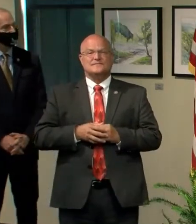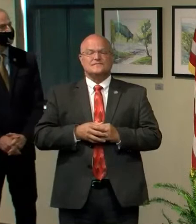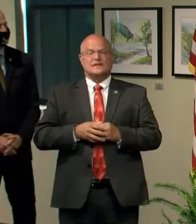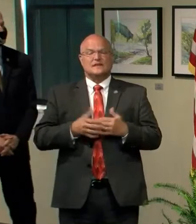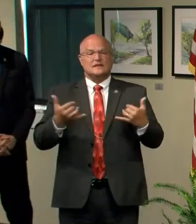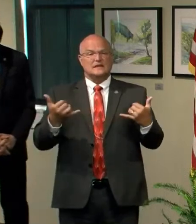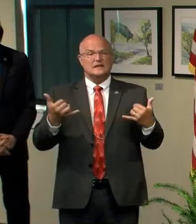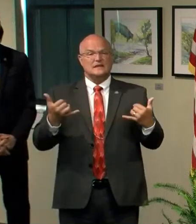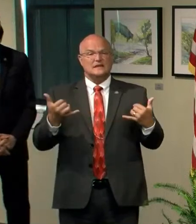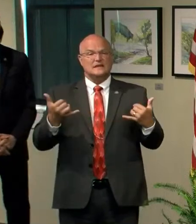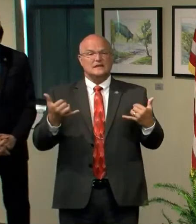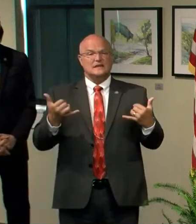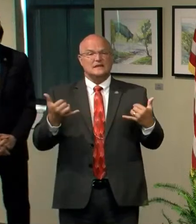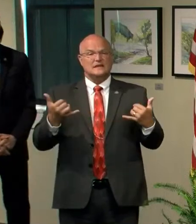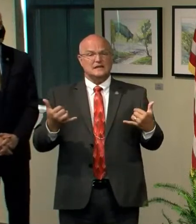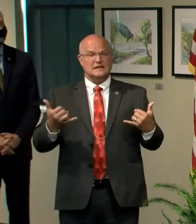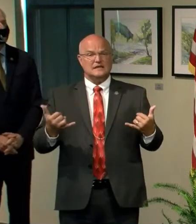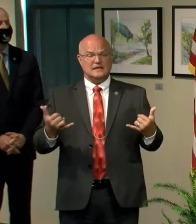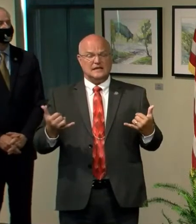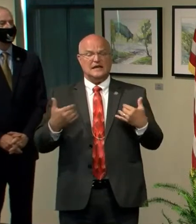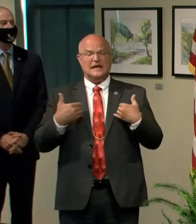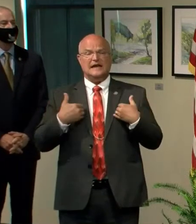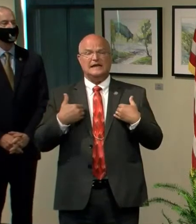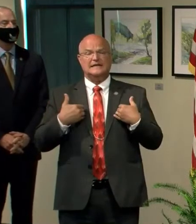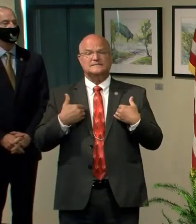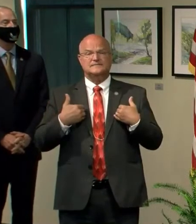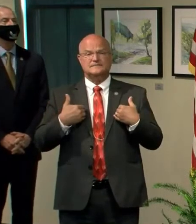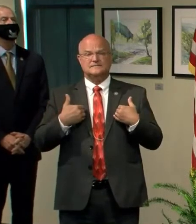We have had